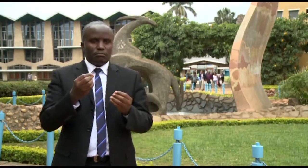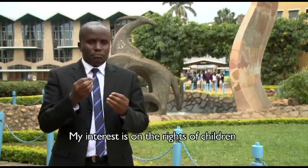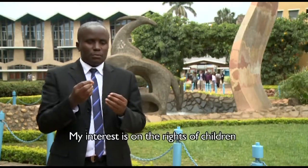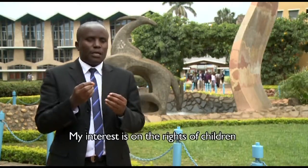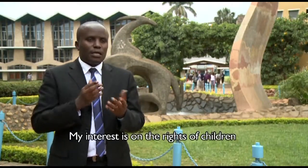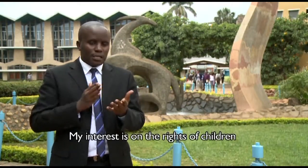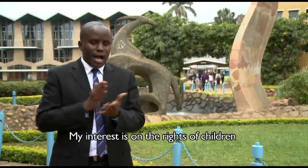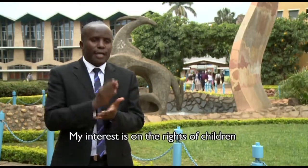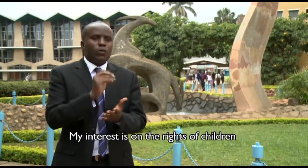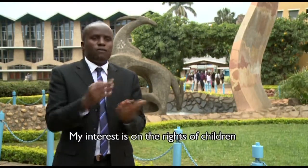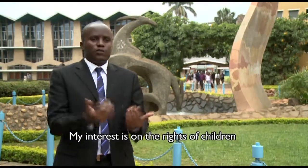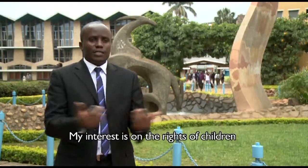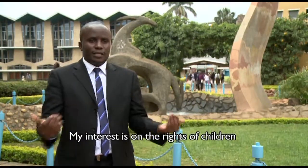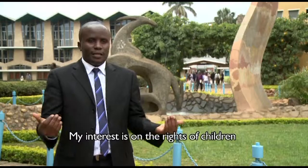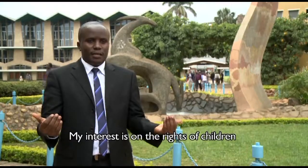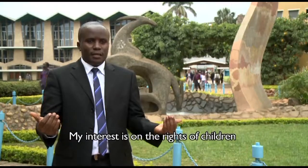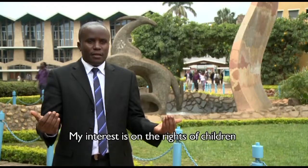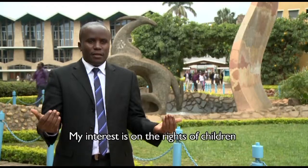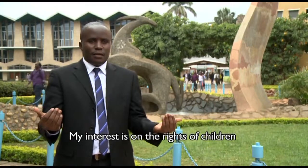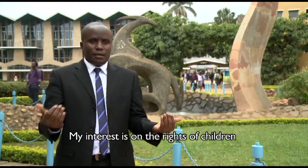My interest is in the rights of children.